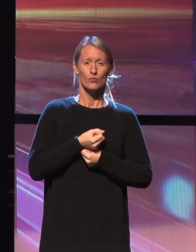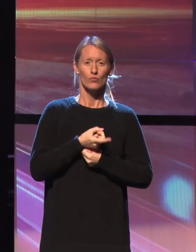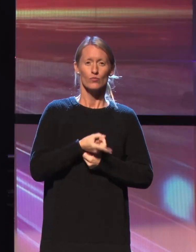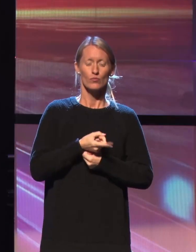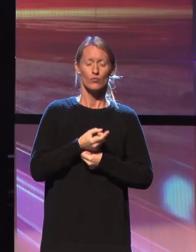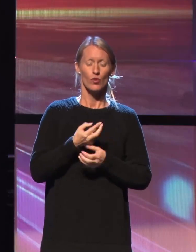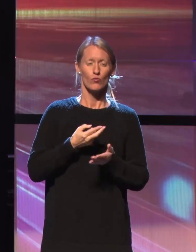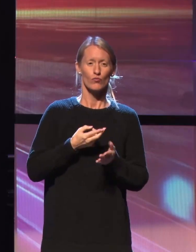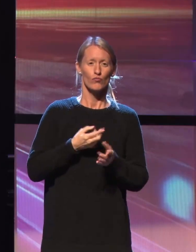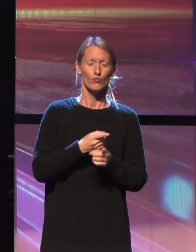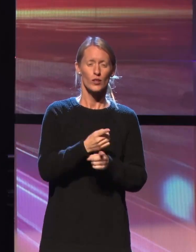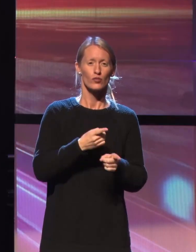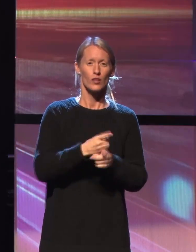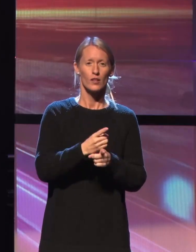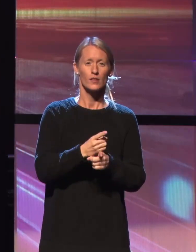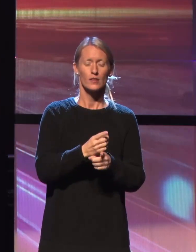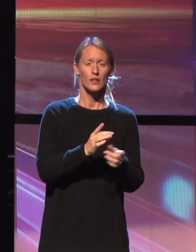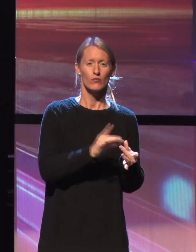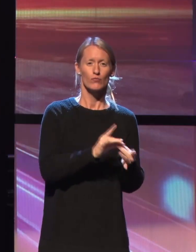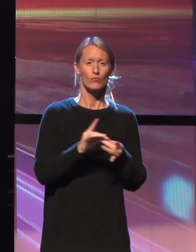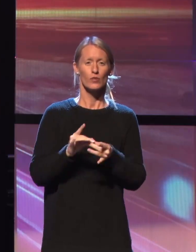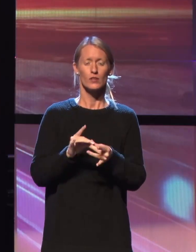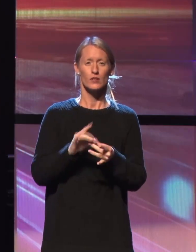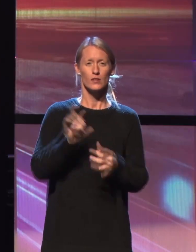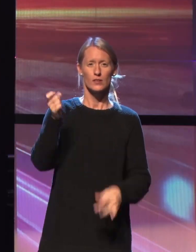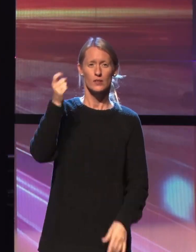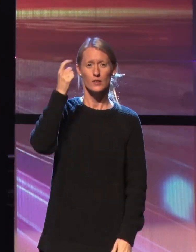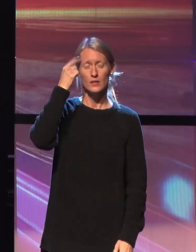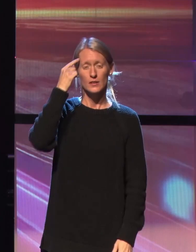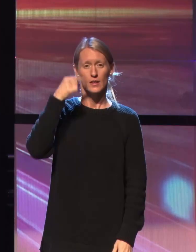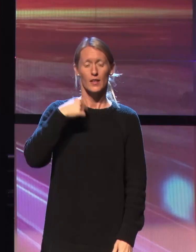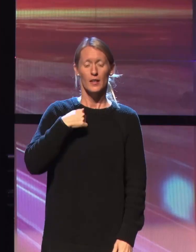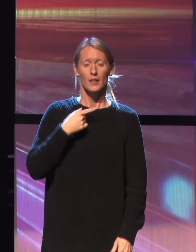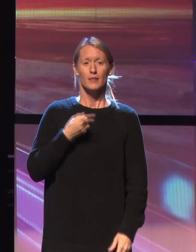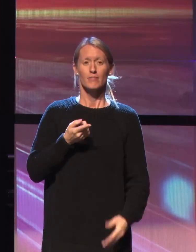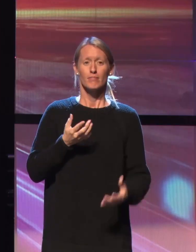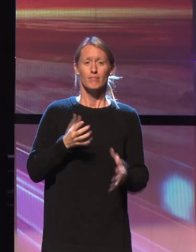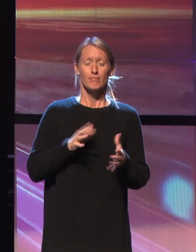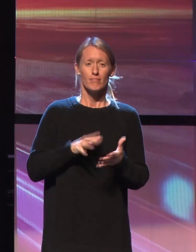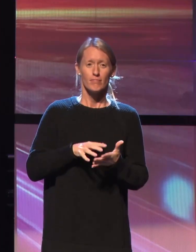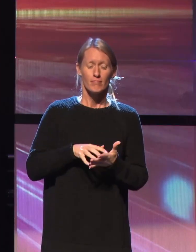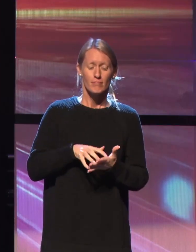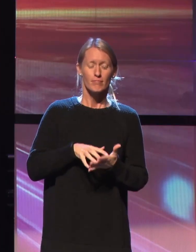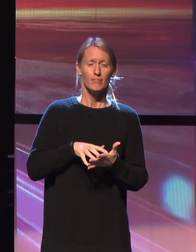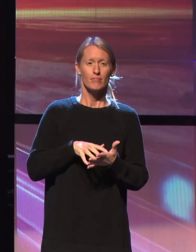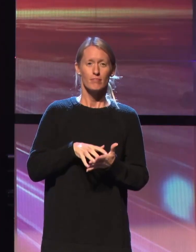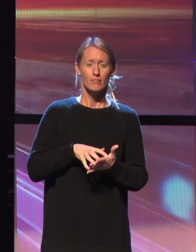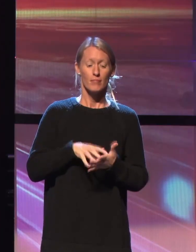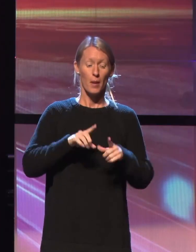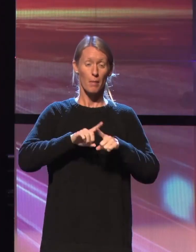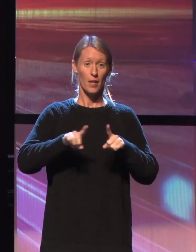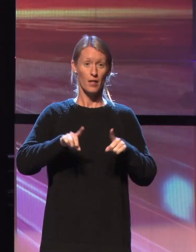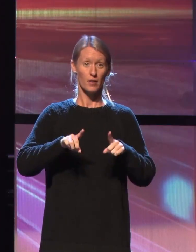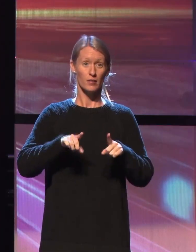stuff. And I know that you're fragile. I was fragile too. I still am. But at some point we have to